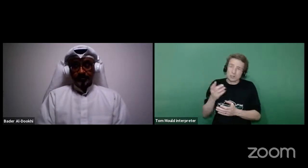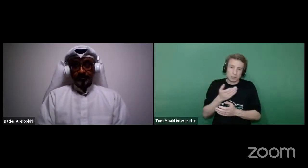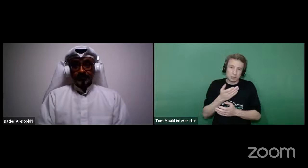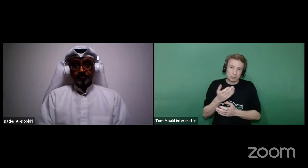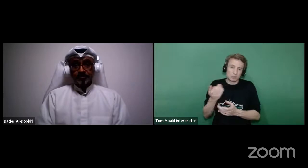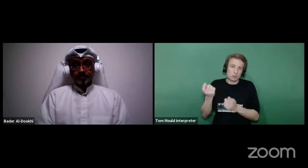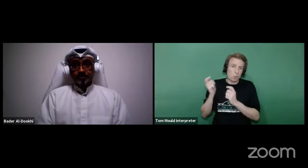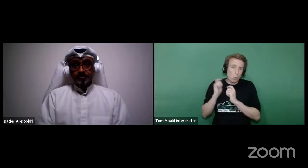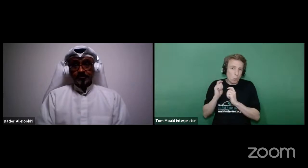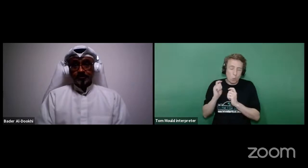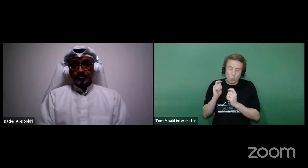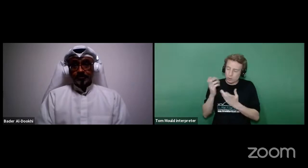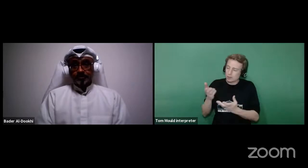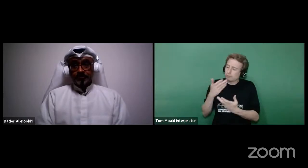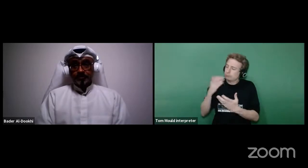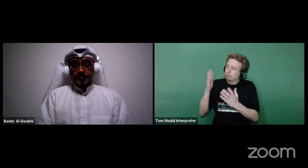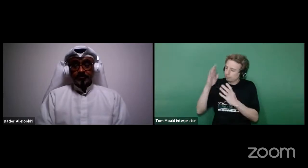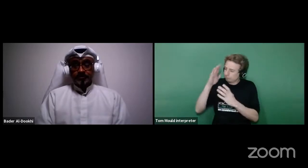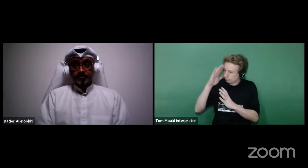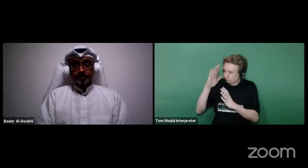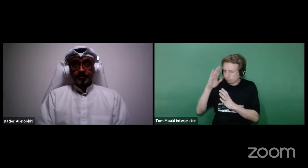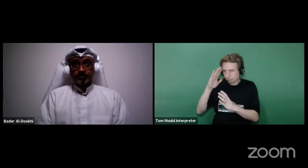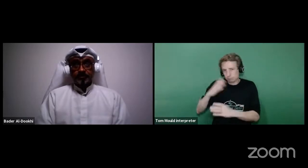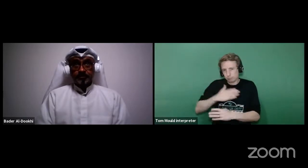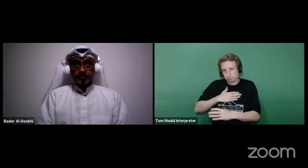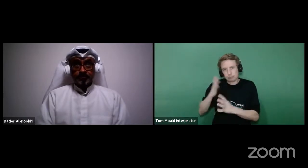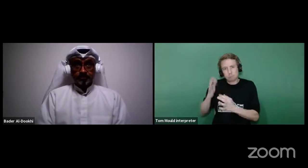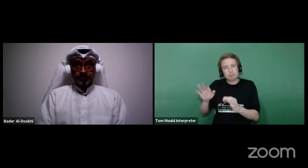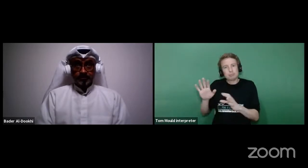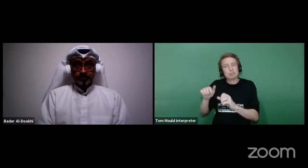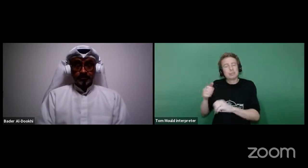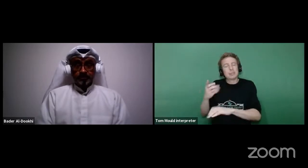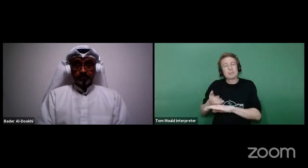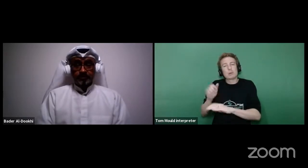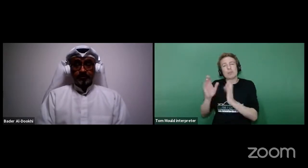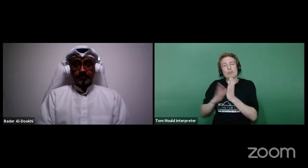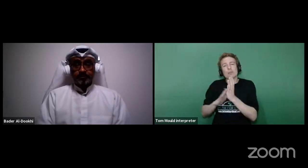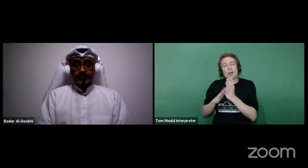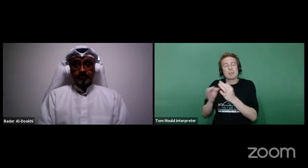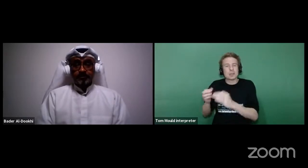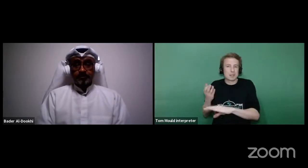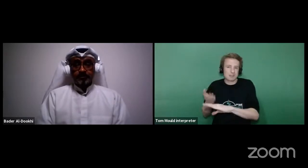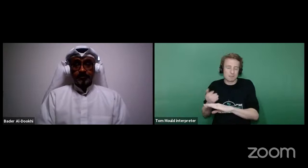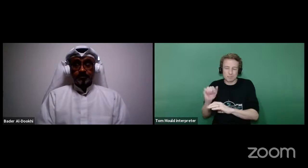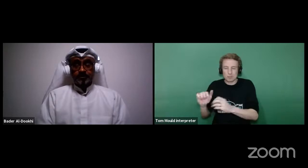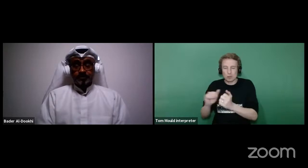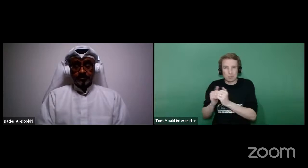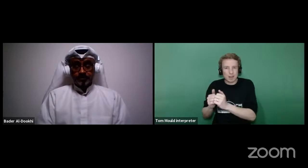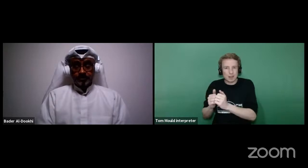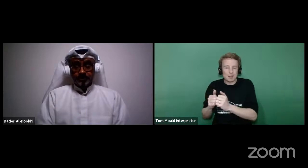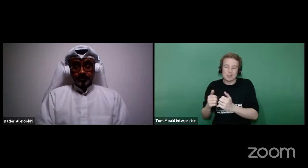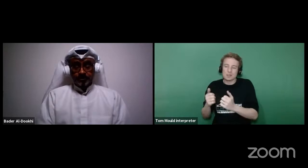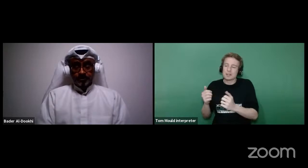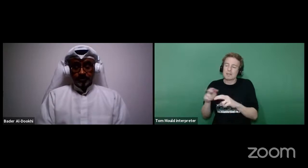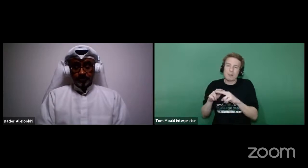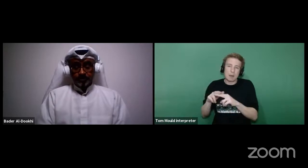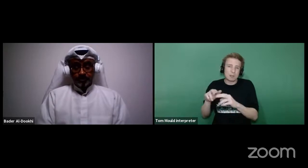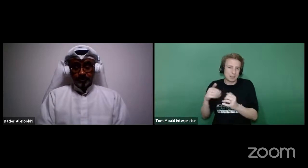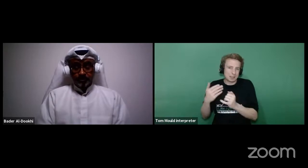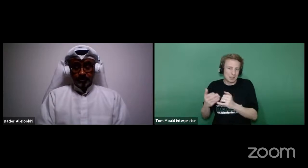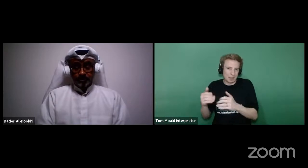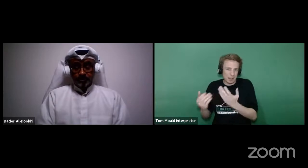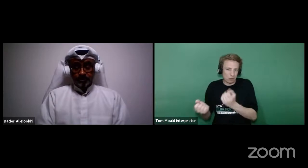Prophet Muhammad and upon his family and companions to the day of resurrection. Oh, and the Sheikh also said that he would like to thank the